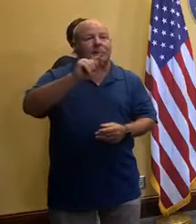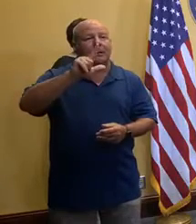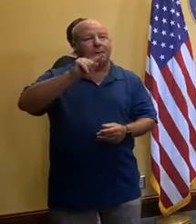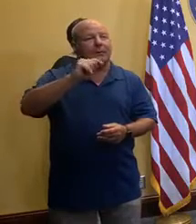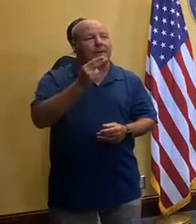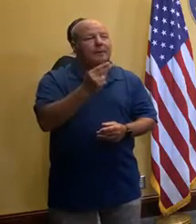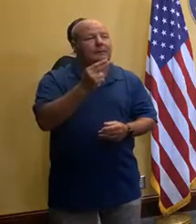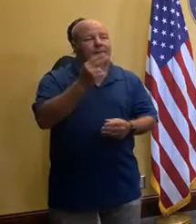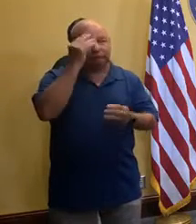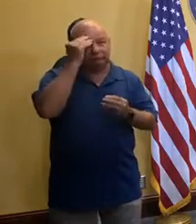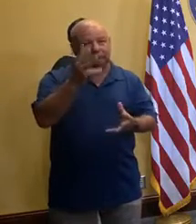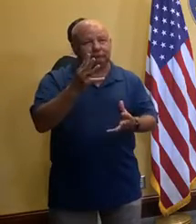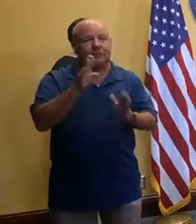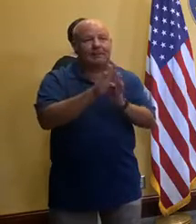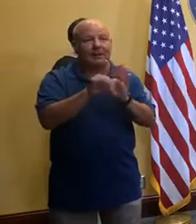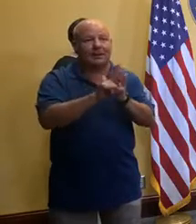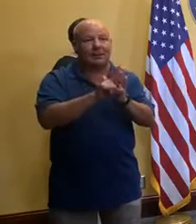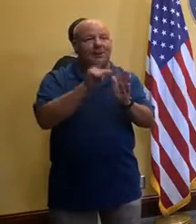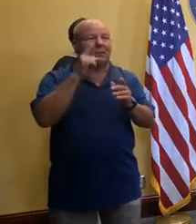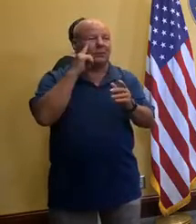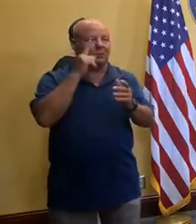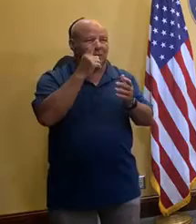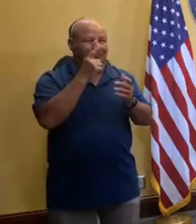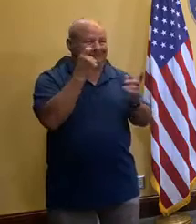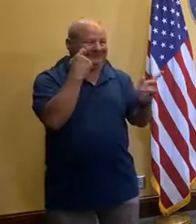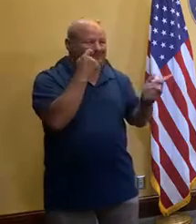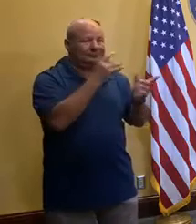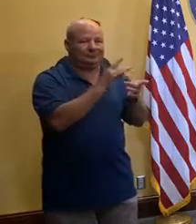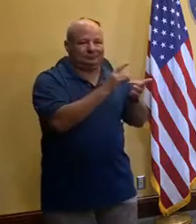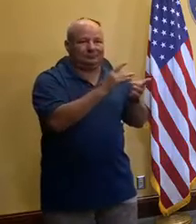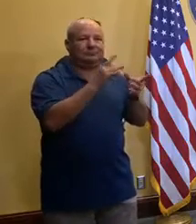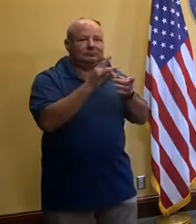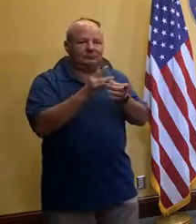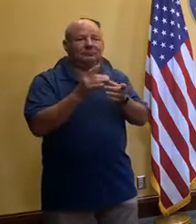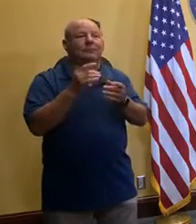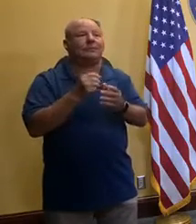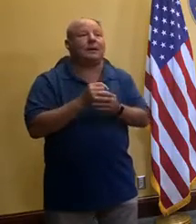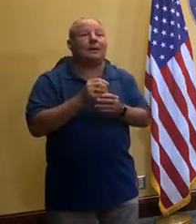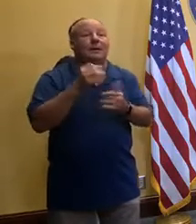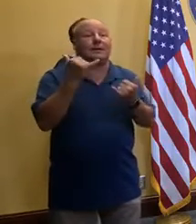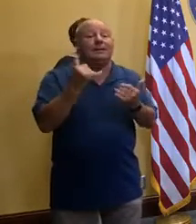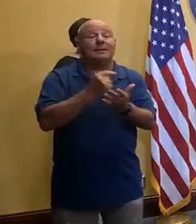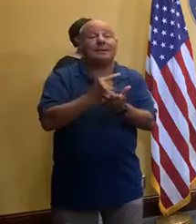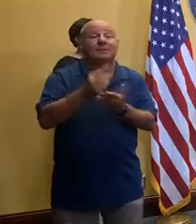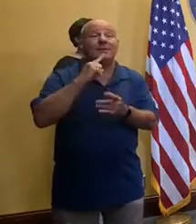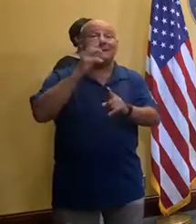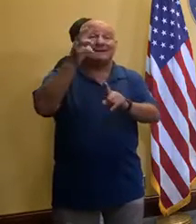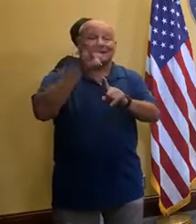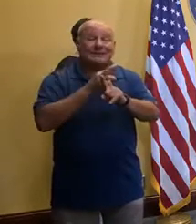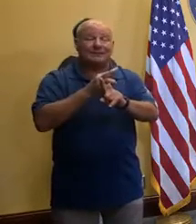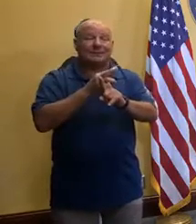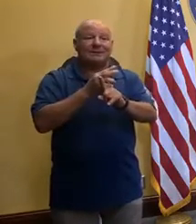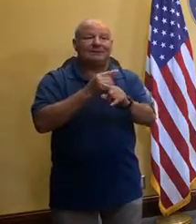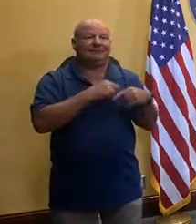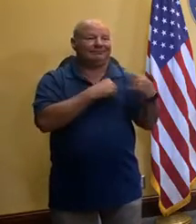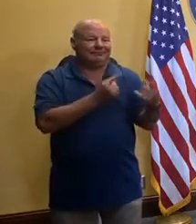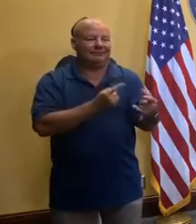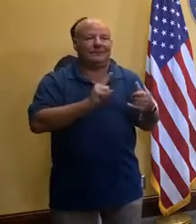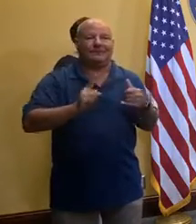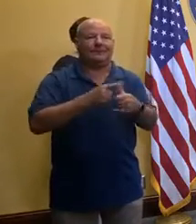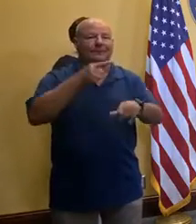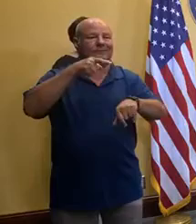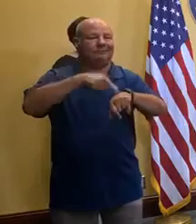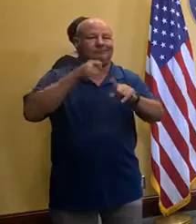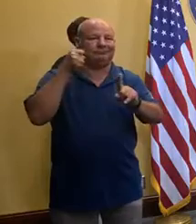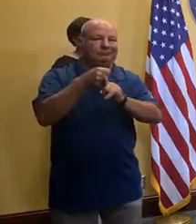for what both the mayor and the chiefs said and what Winston will say. This week is 6 months since our first local case of the coronavirus.